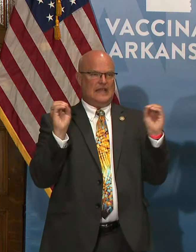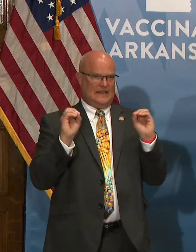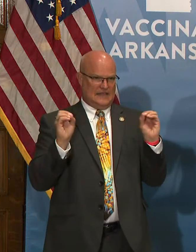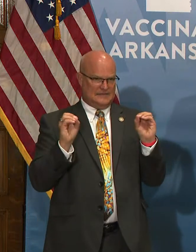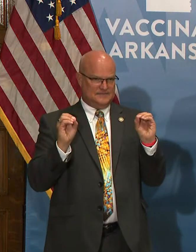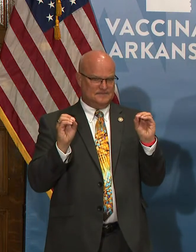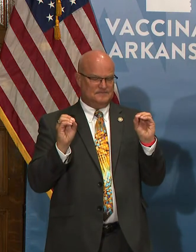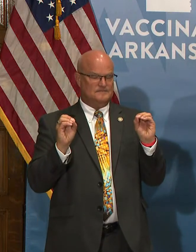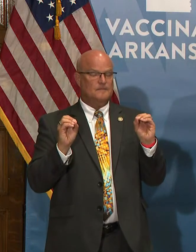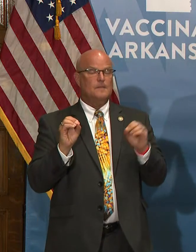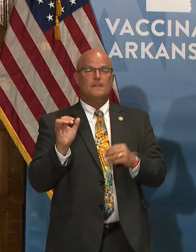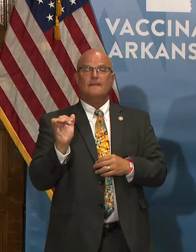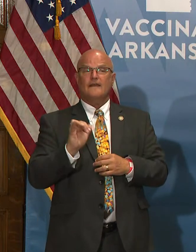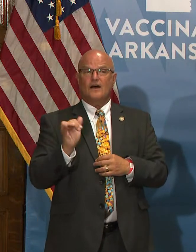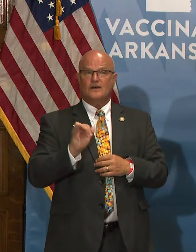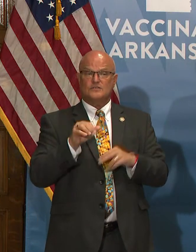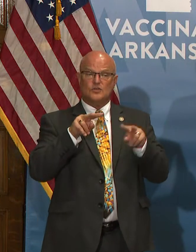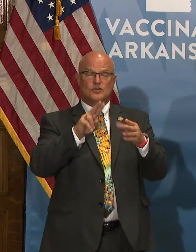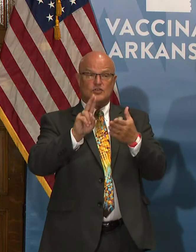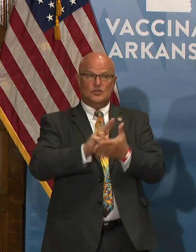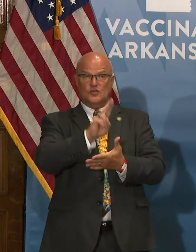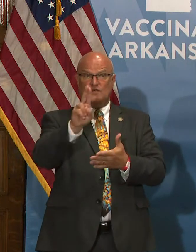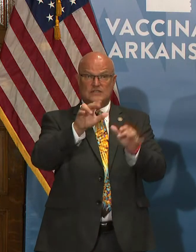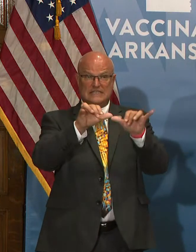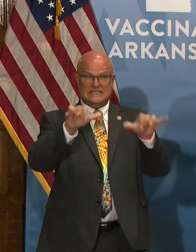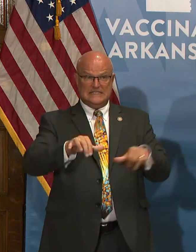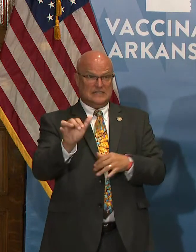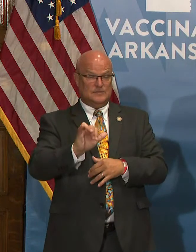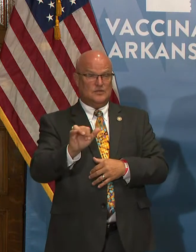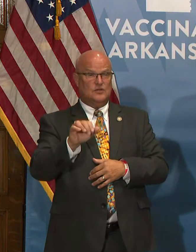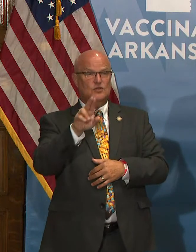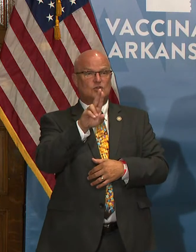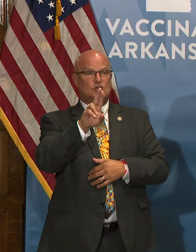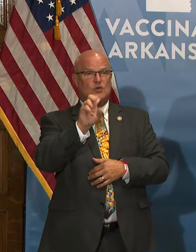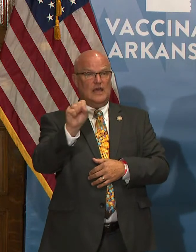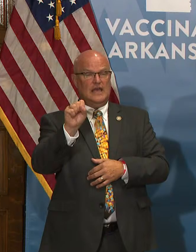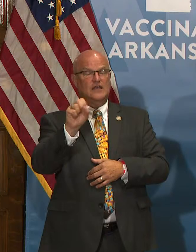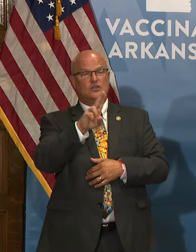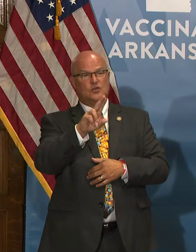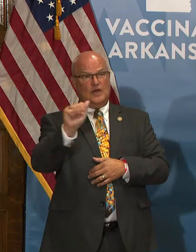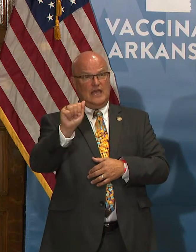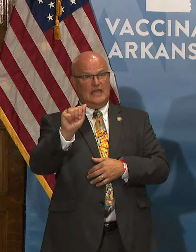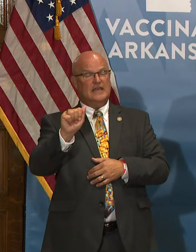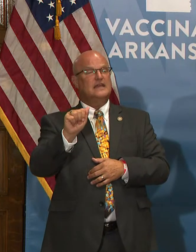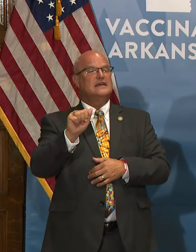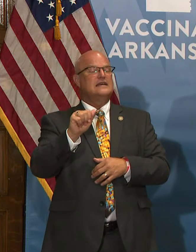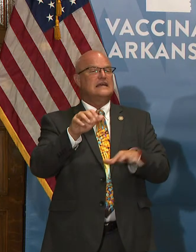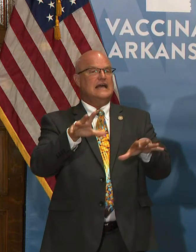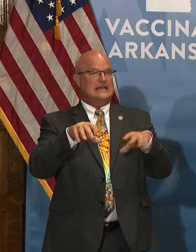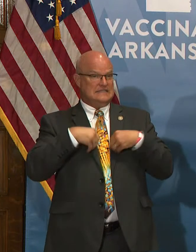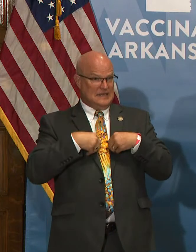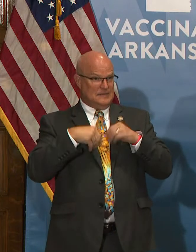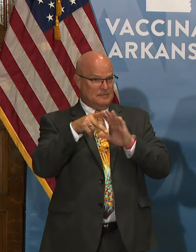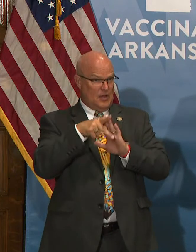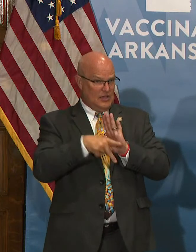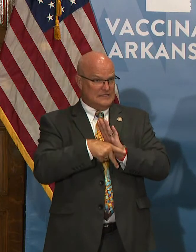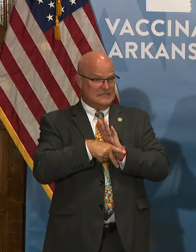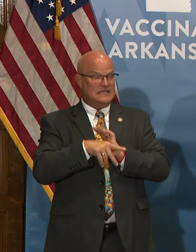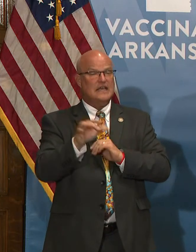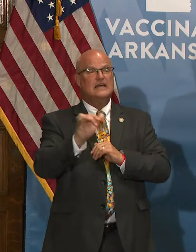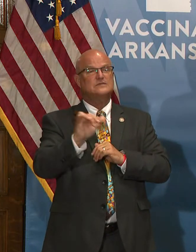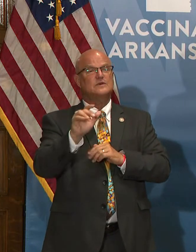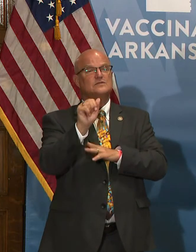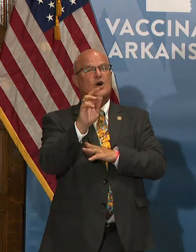It also looks at the university systems with the U of A and ASU systems adopting a mask policy, as